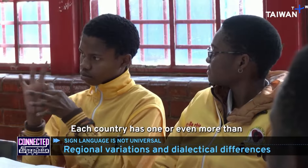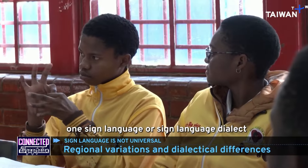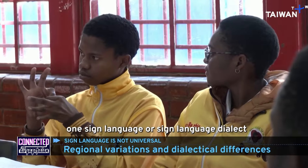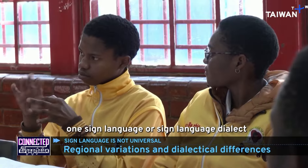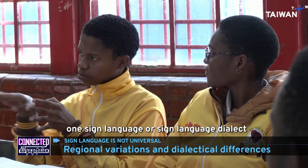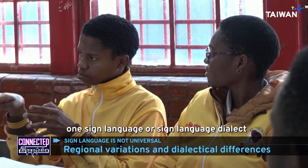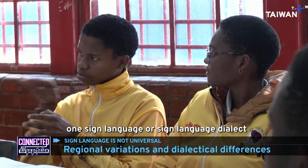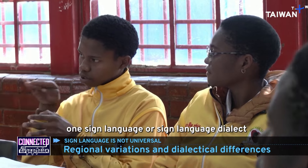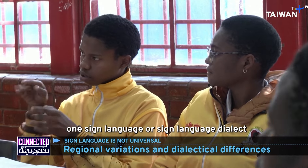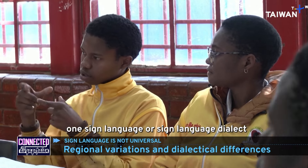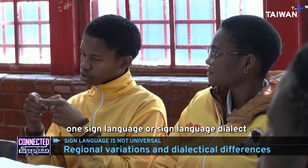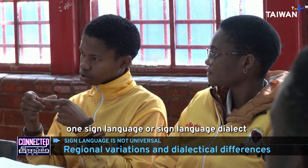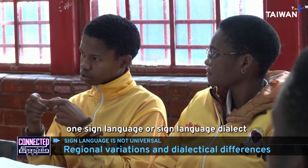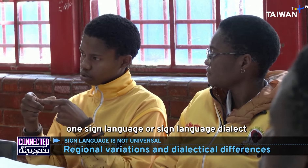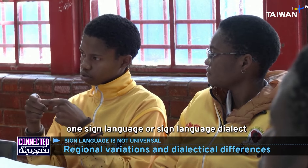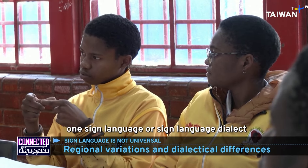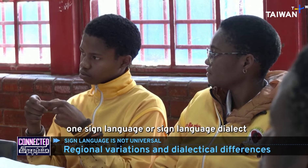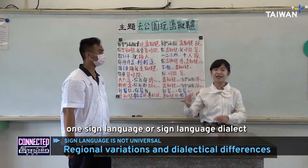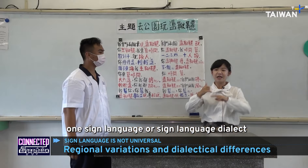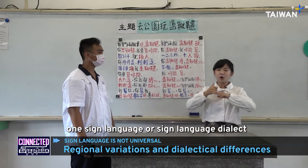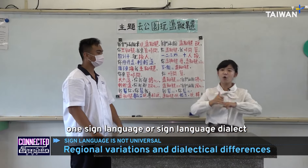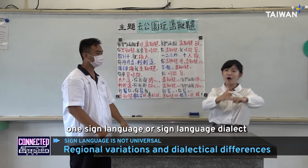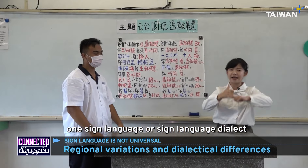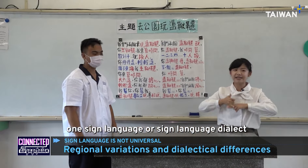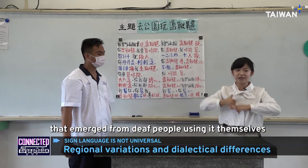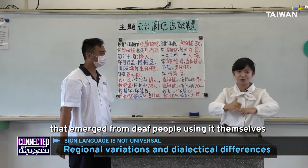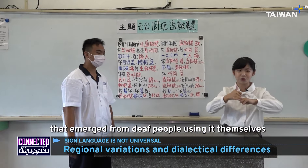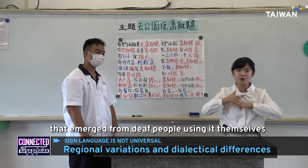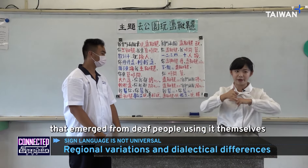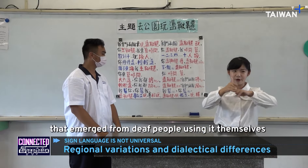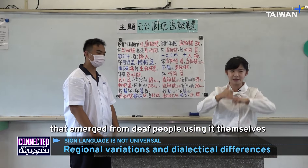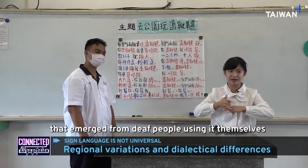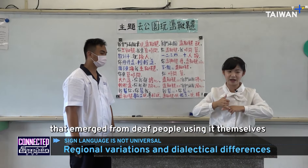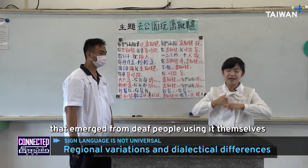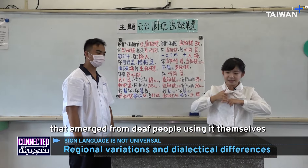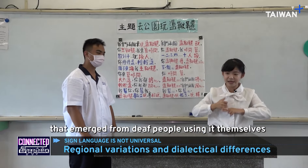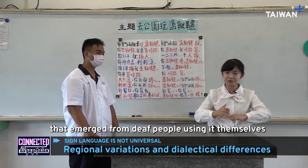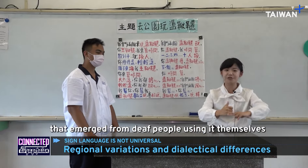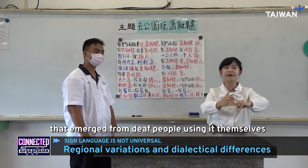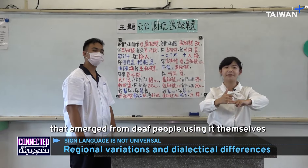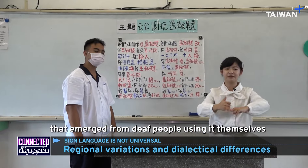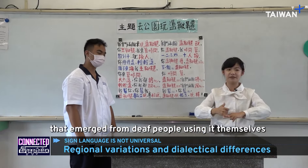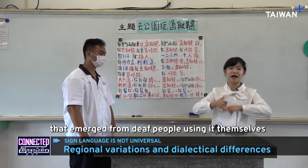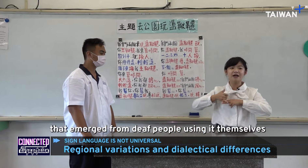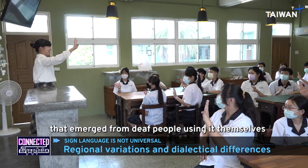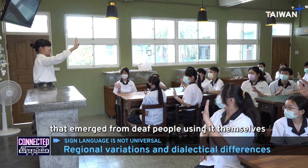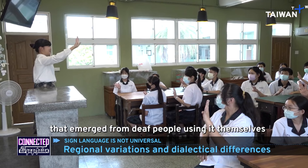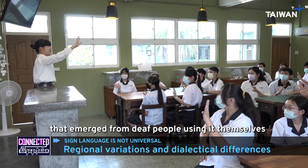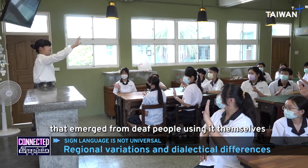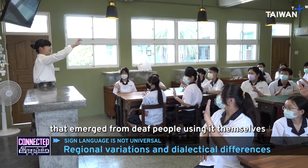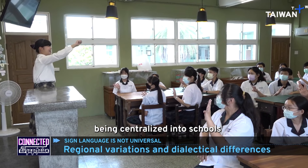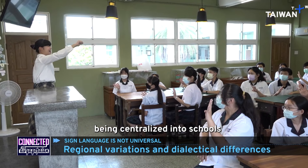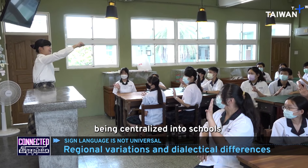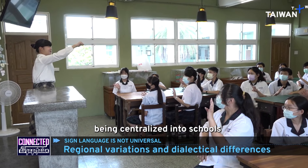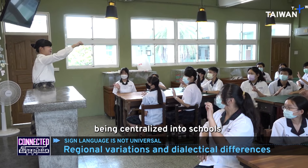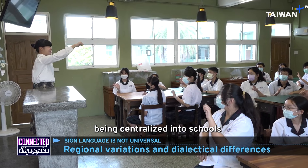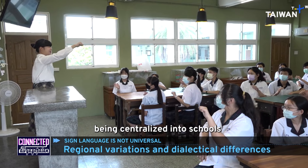one sign language or sign language dialect that emerged from deaf people using it themselves, being centralized